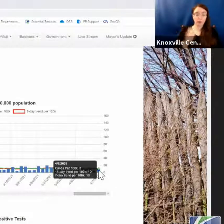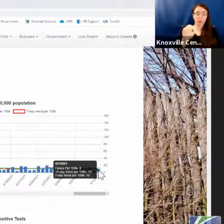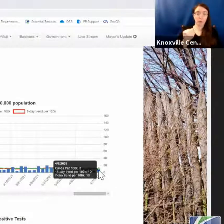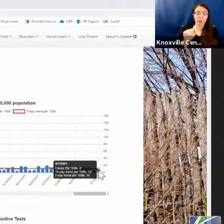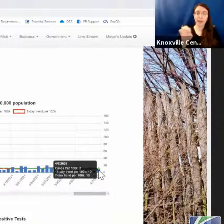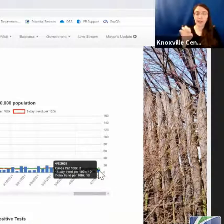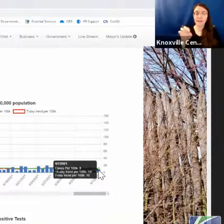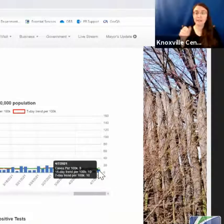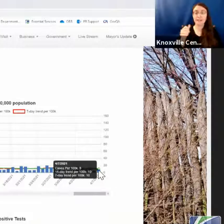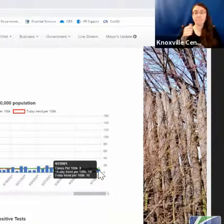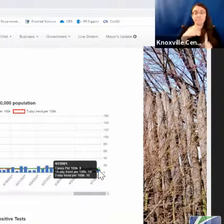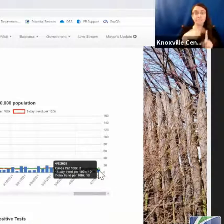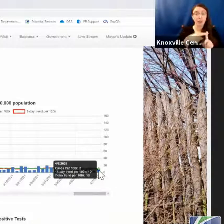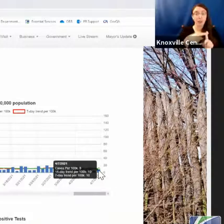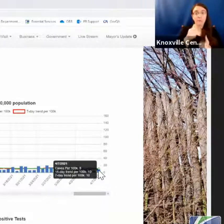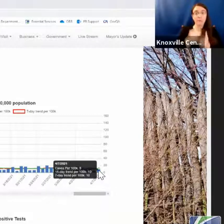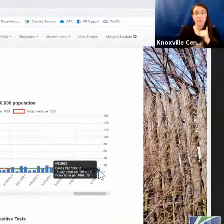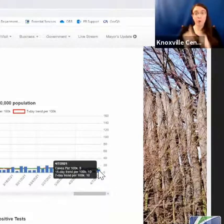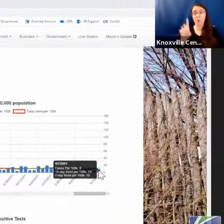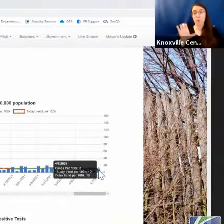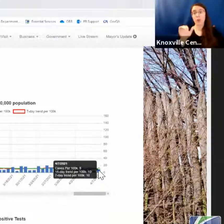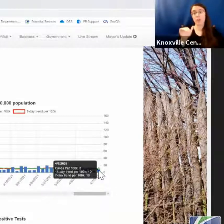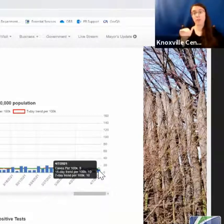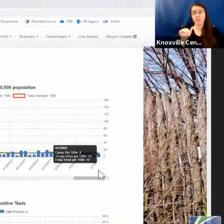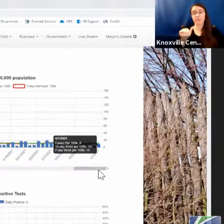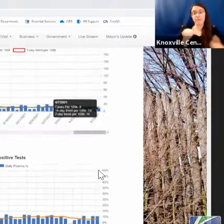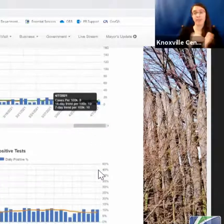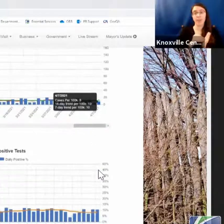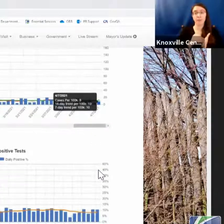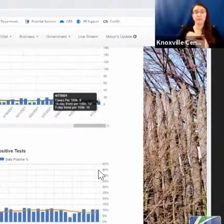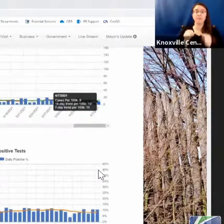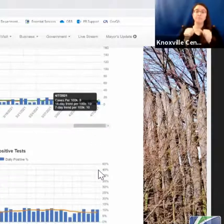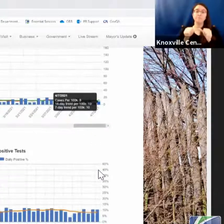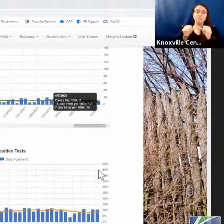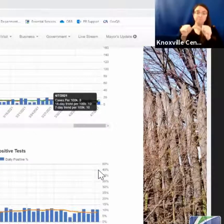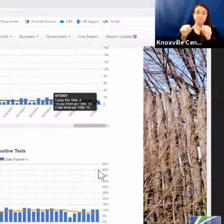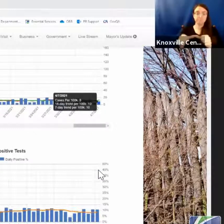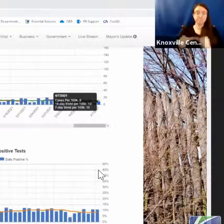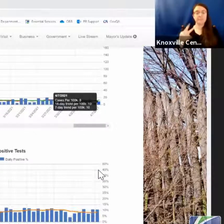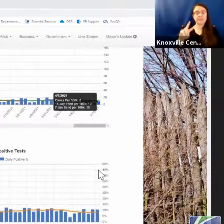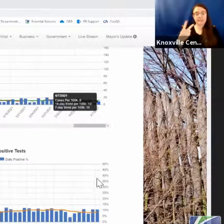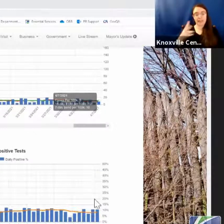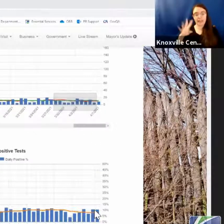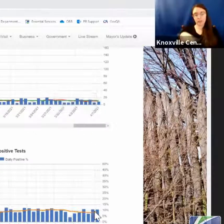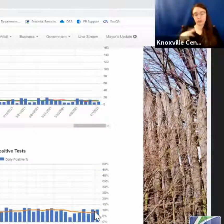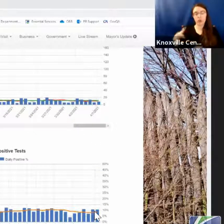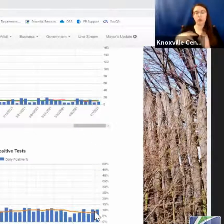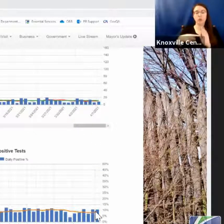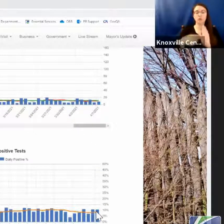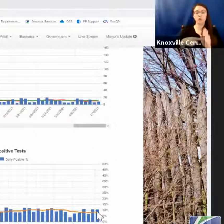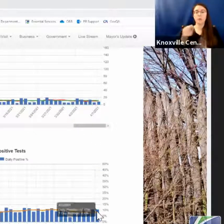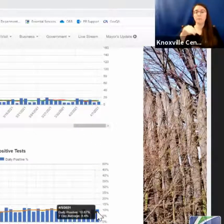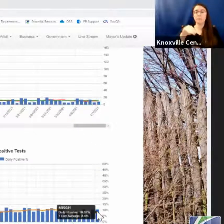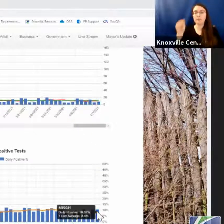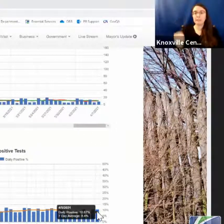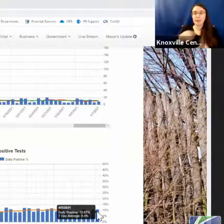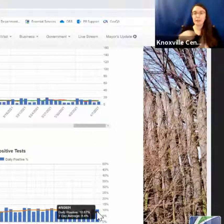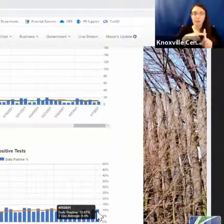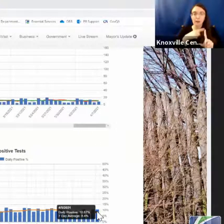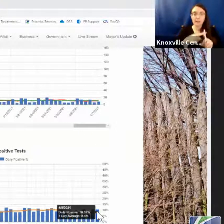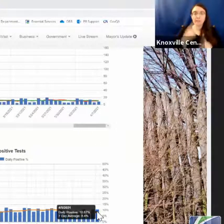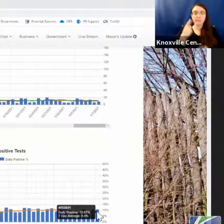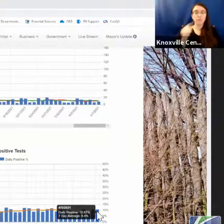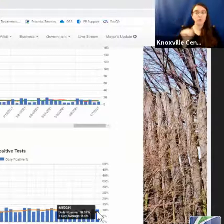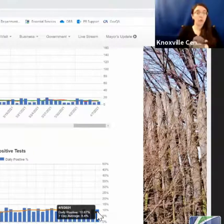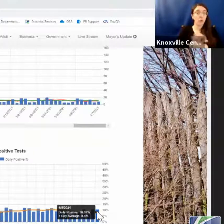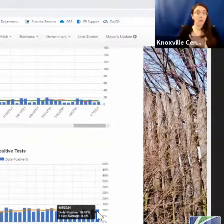which remained fairly constant. The second chart shows the percent positive for COVID-19. This data is